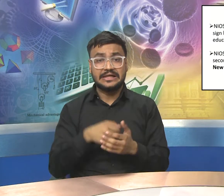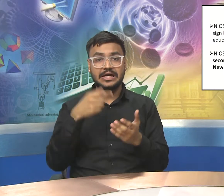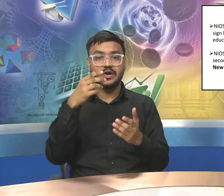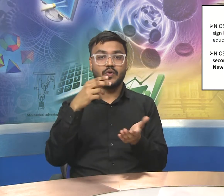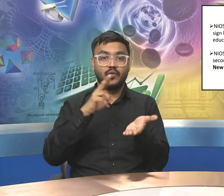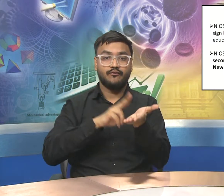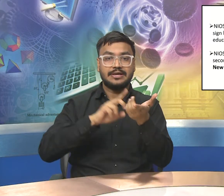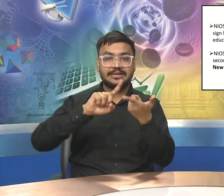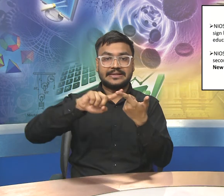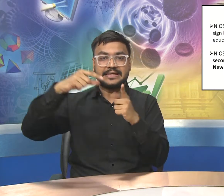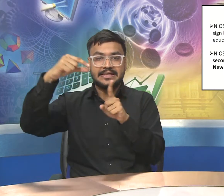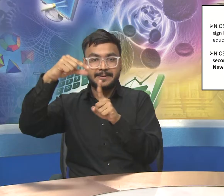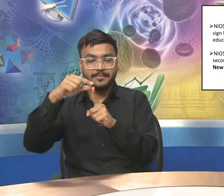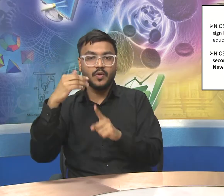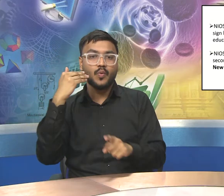NEP 2020.